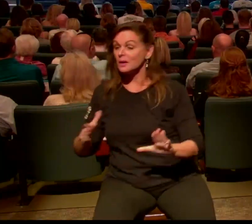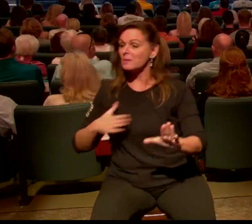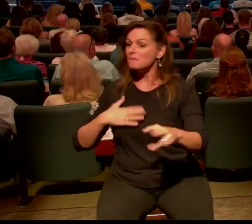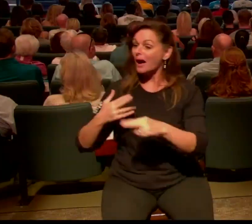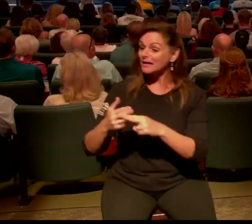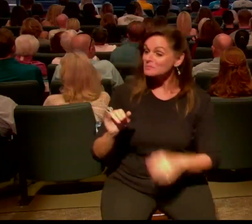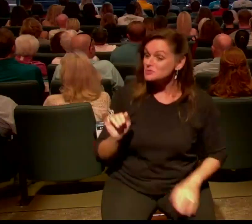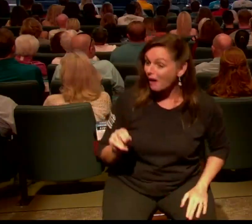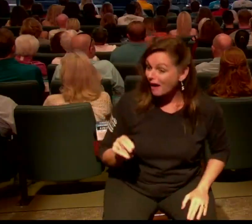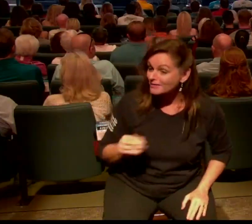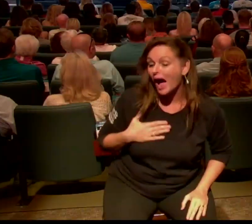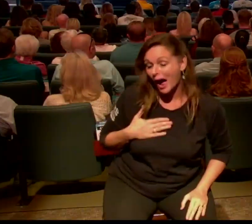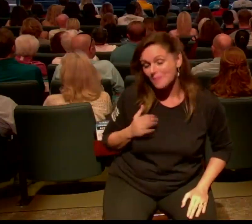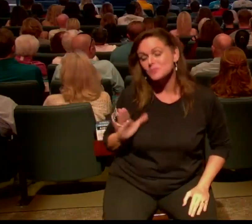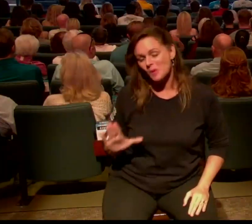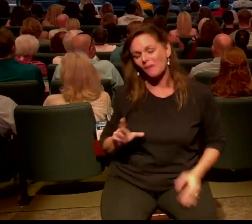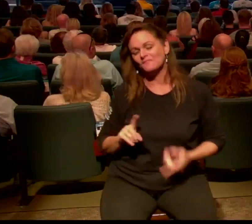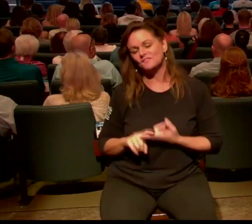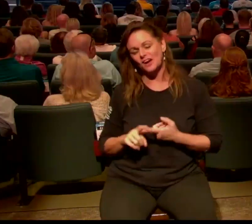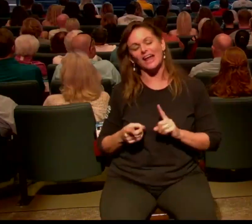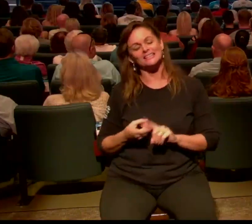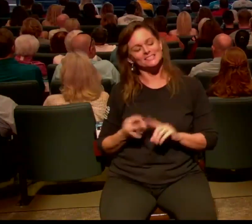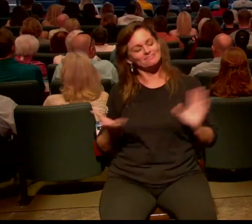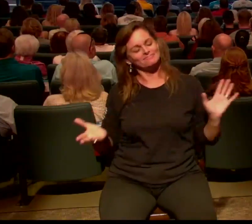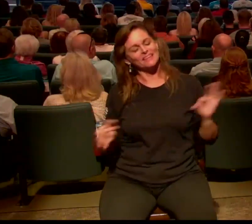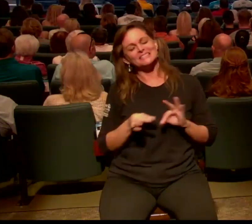friend. It's very simple.